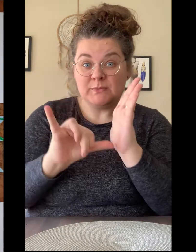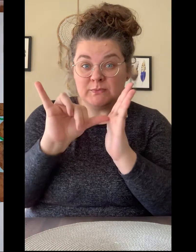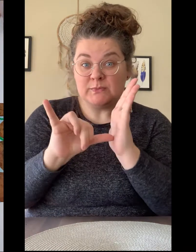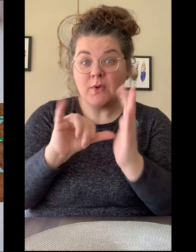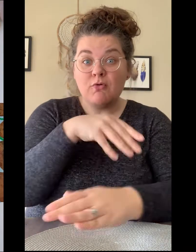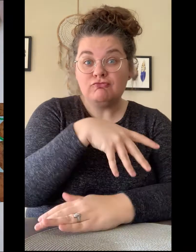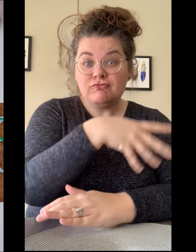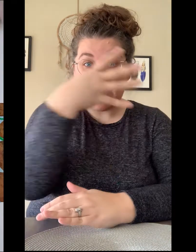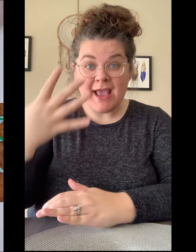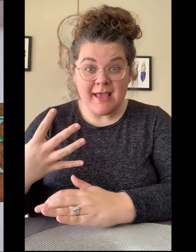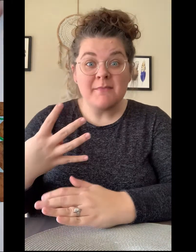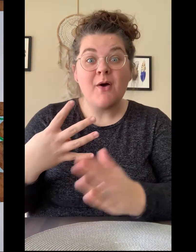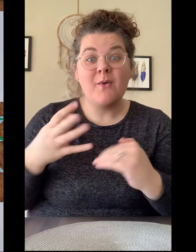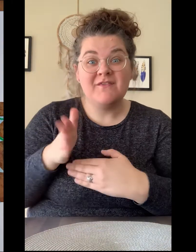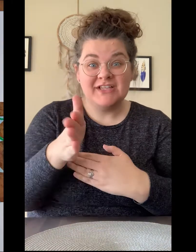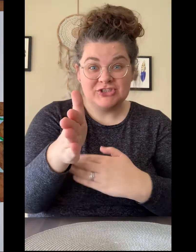Rainbow Fish.